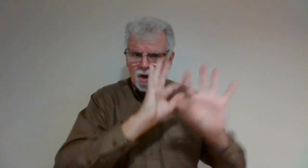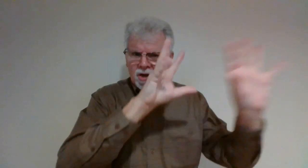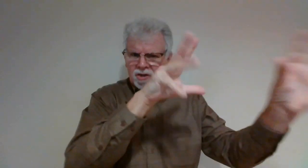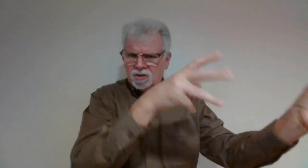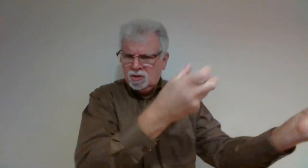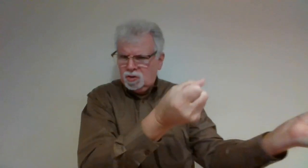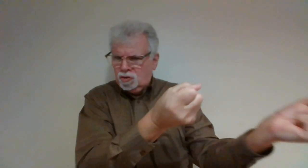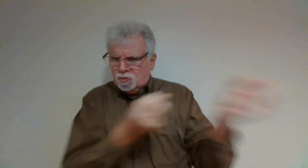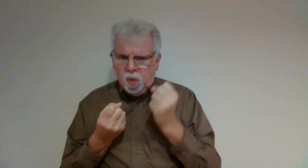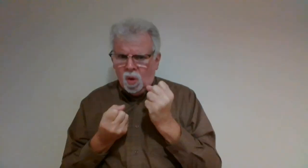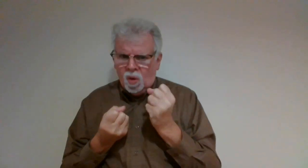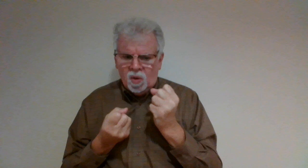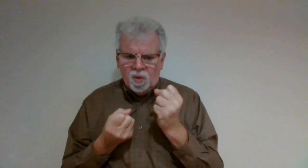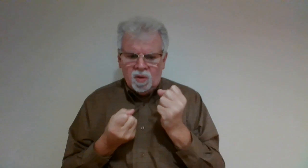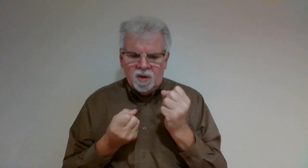According to my gospel.